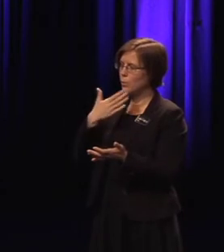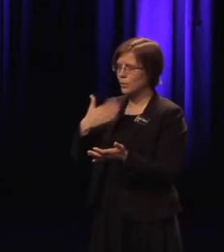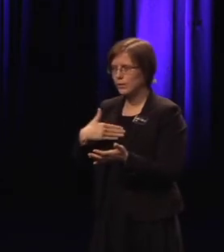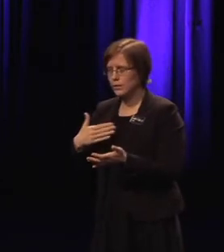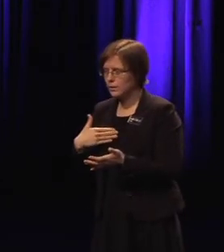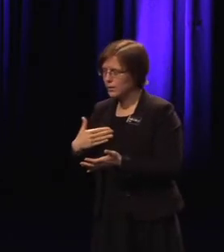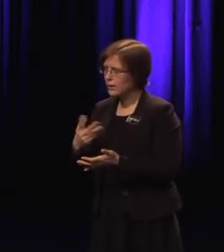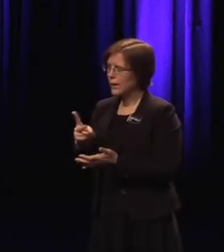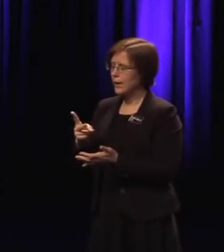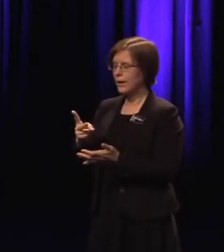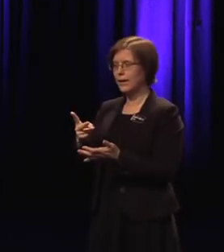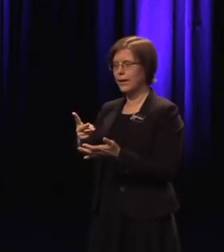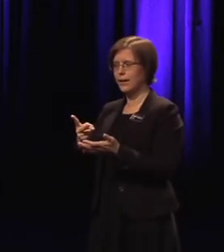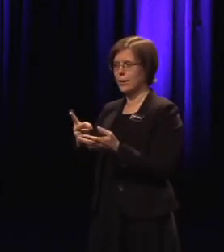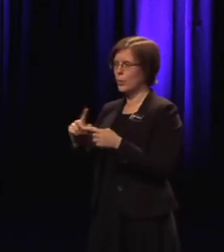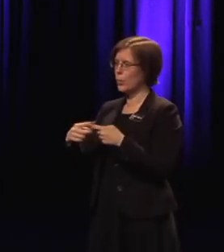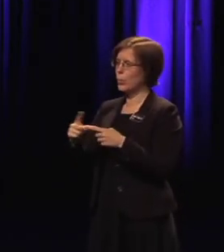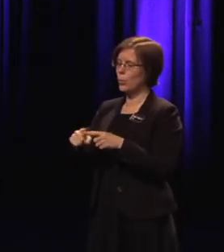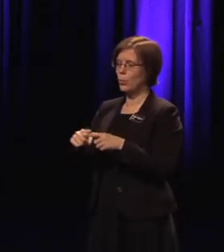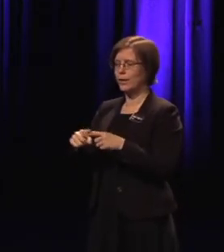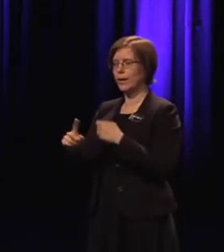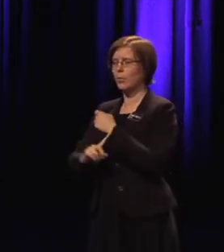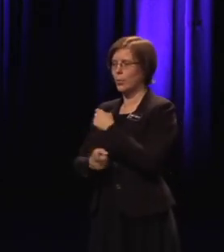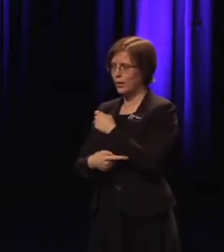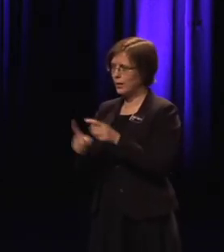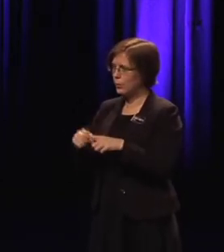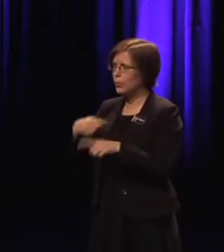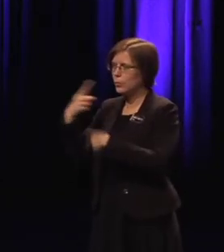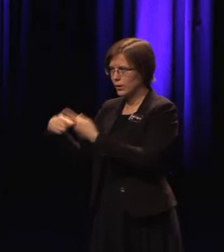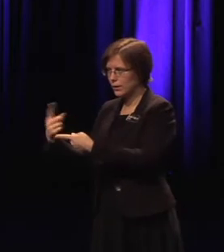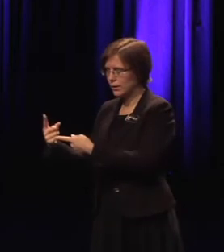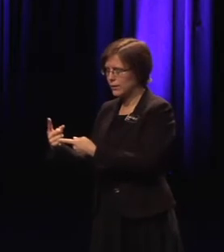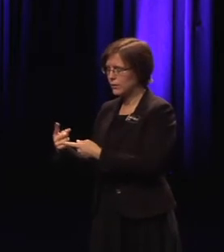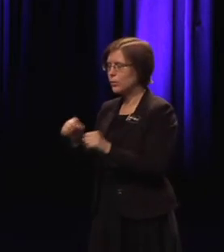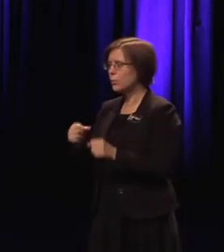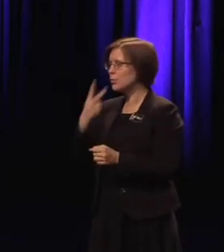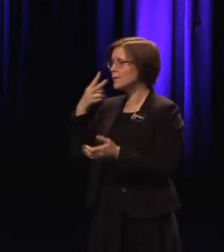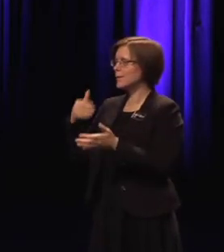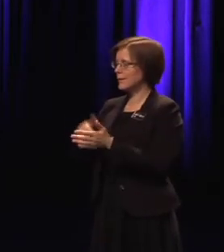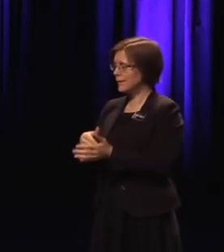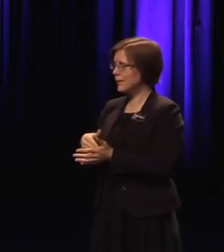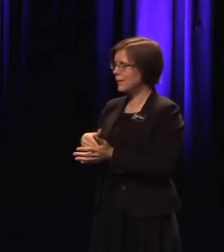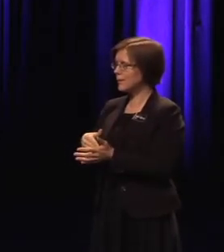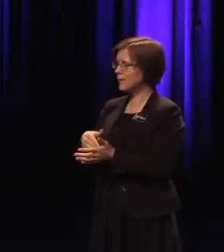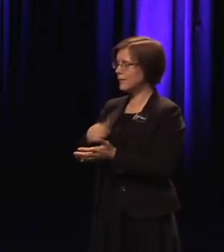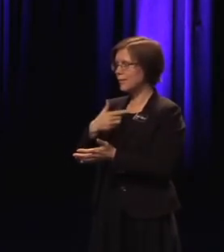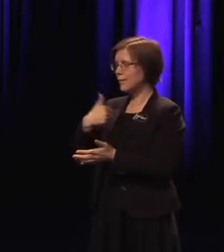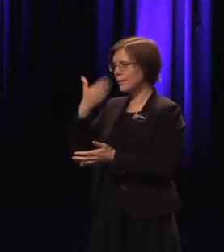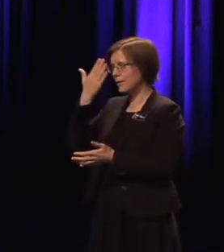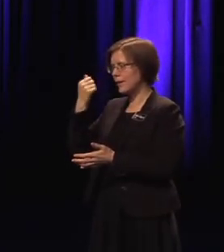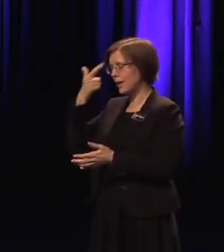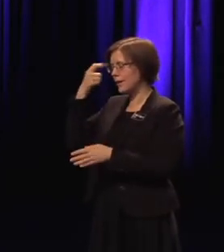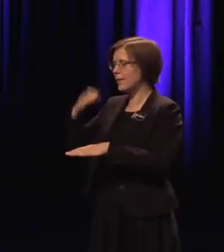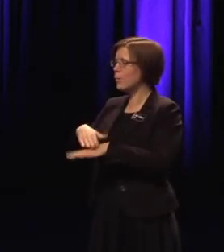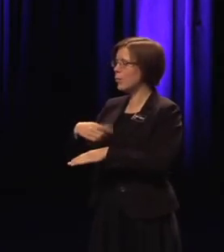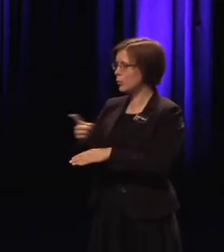models of development and ensuring the accountability of duty bearers and rights